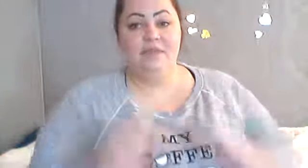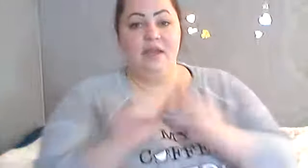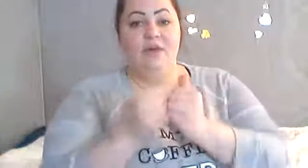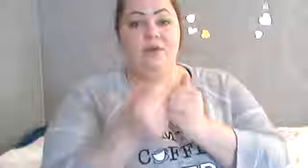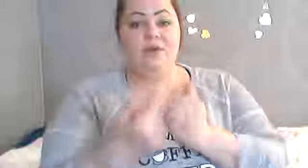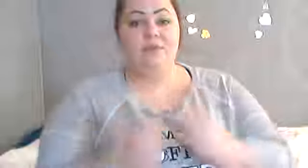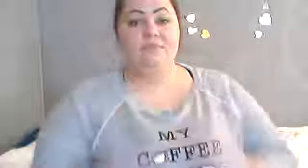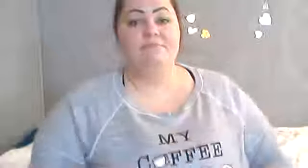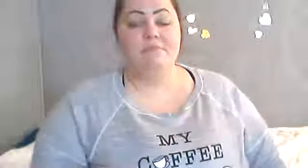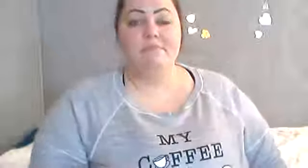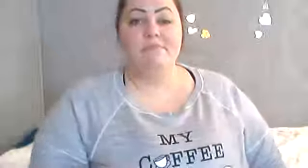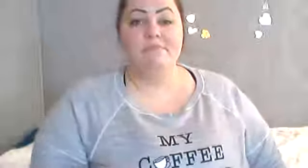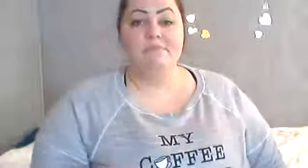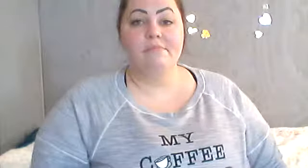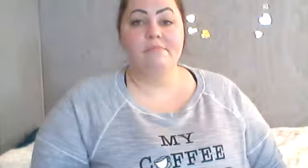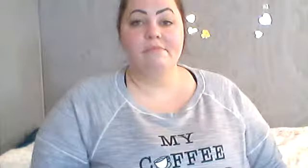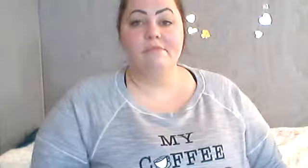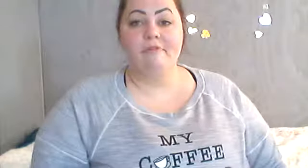How are you?